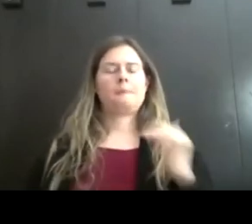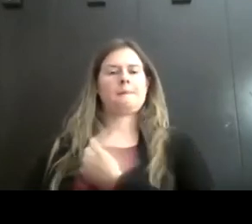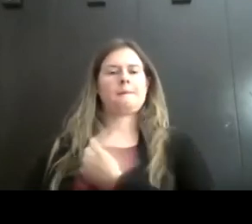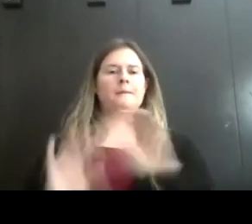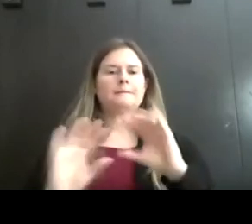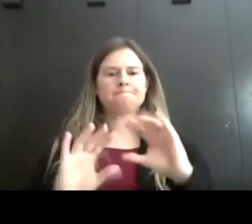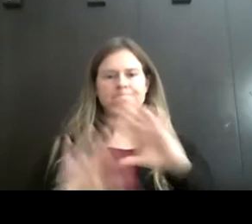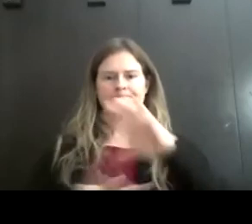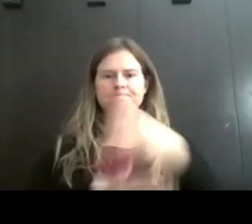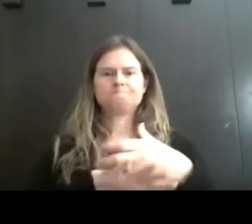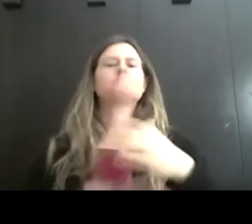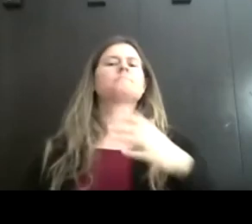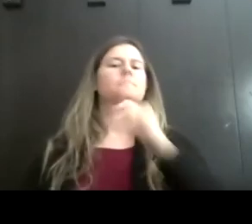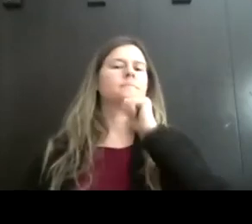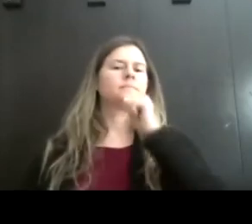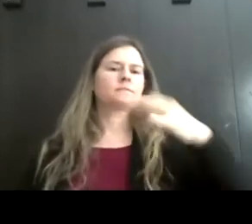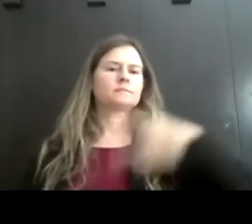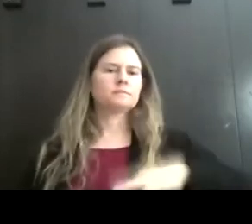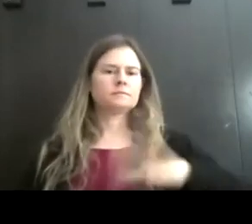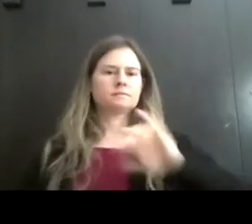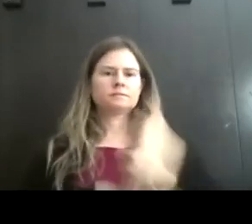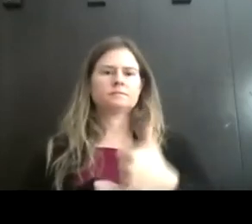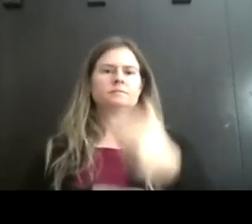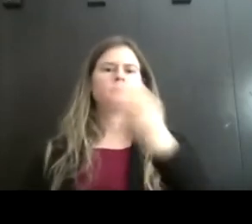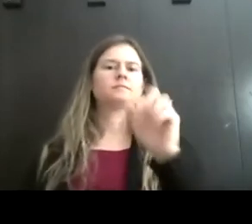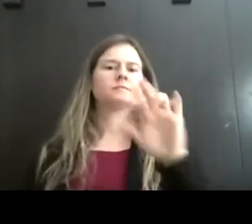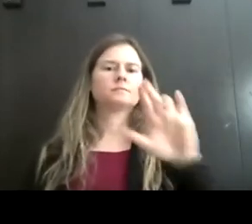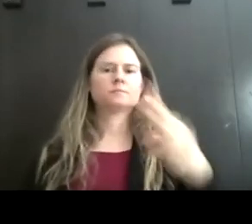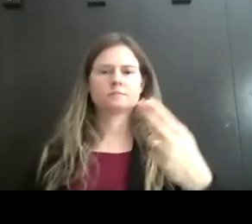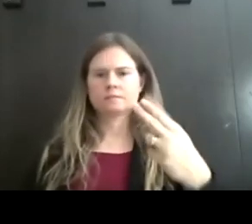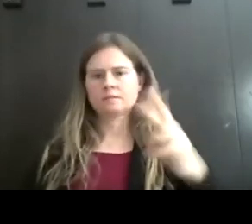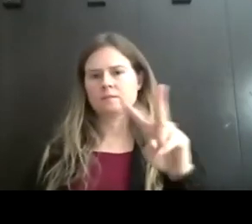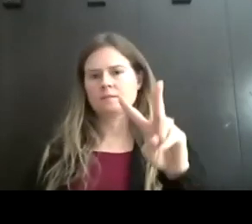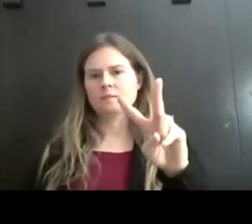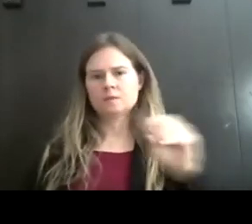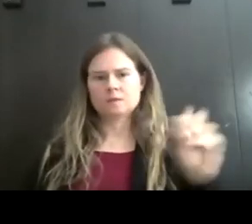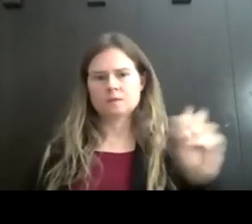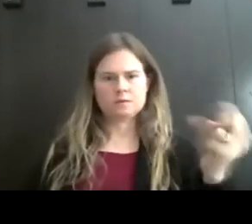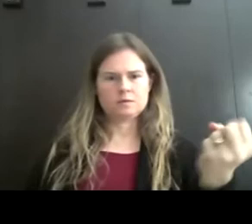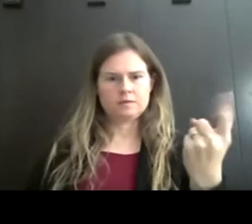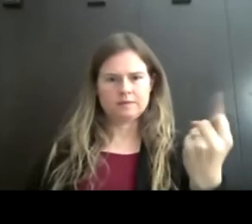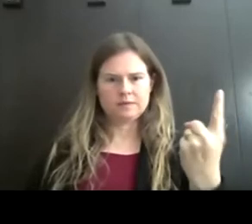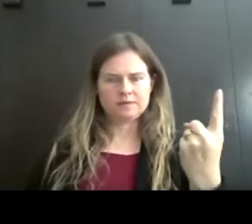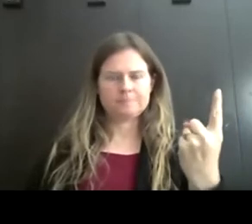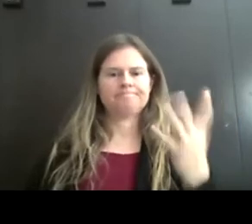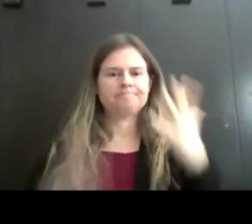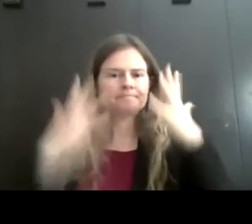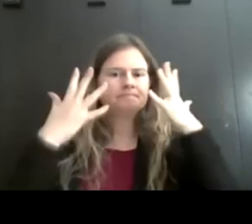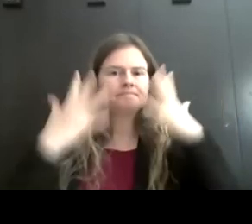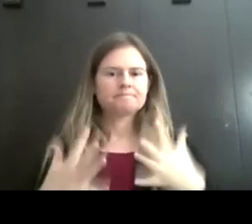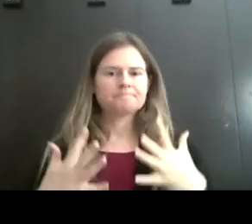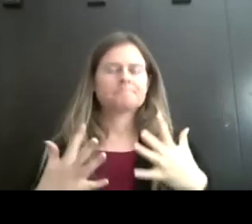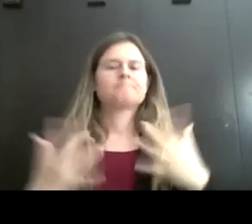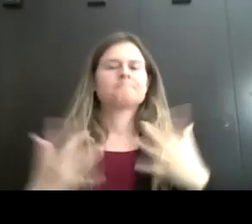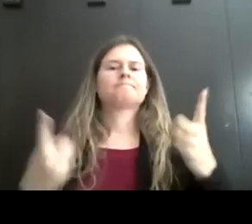organization. We were formed in March of 2011. It was unfortunately